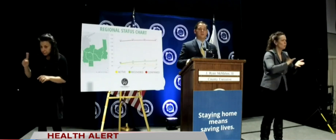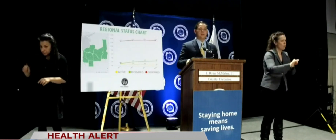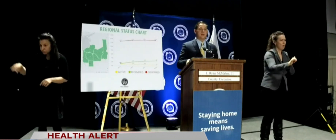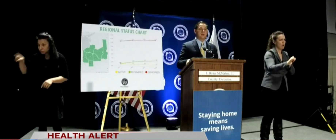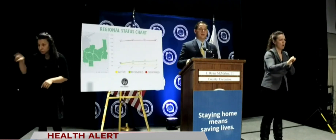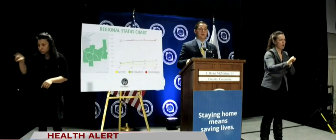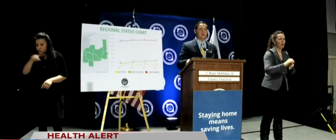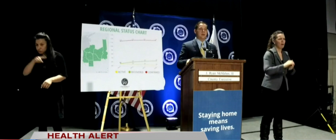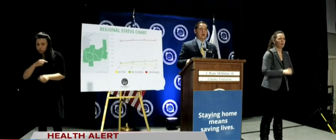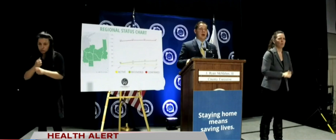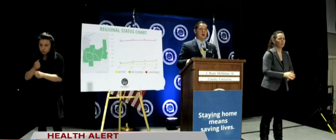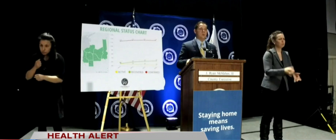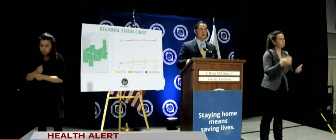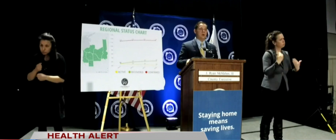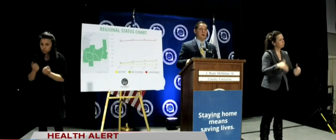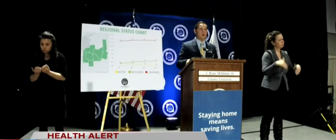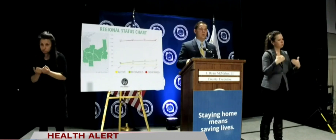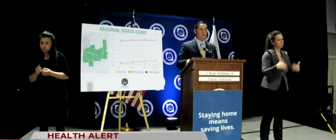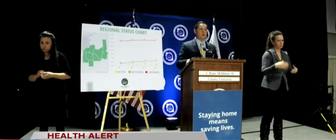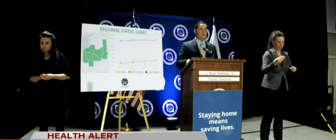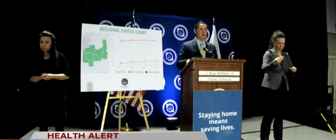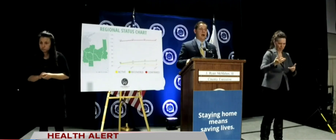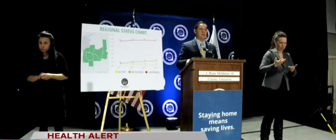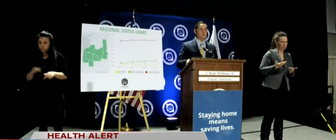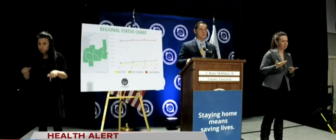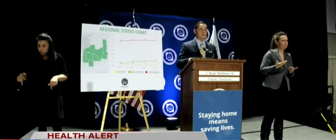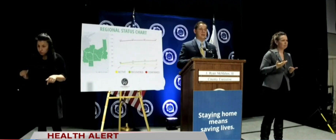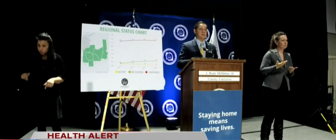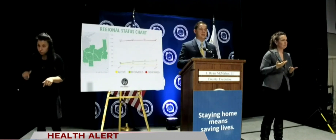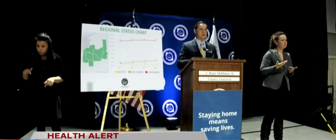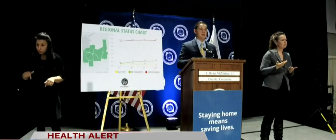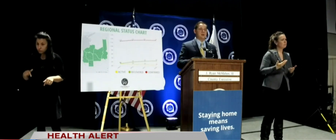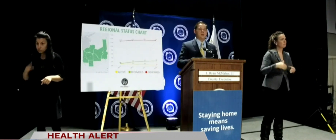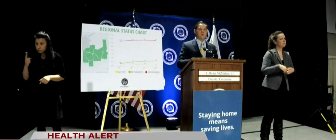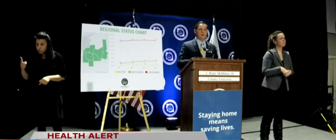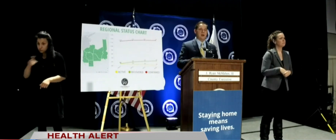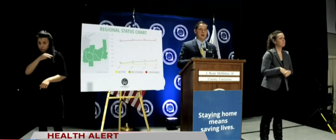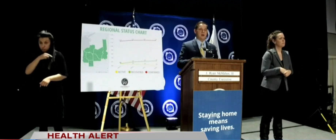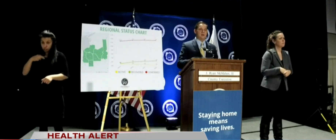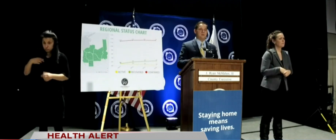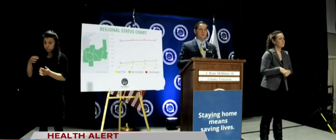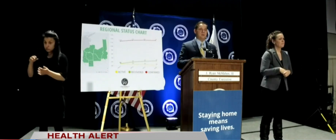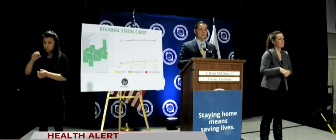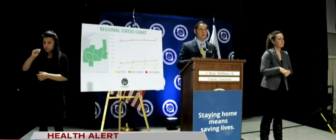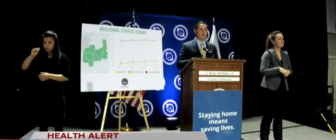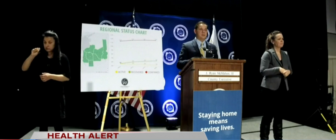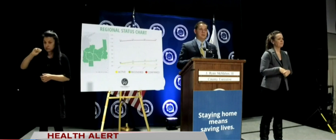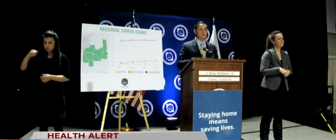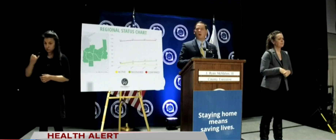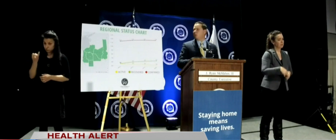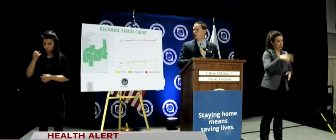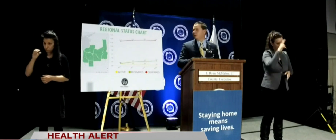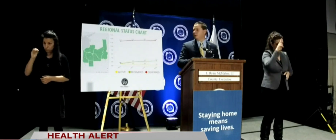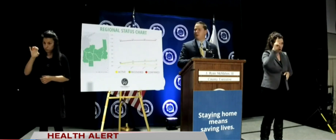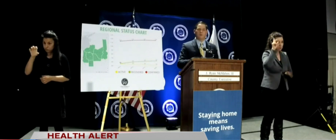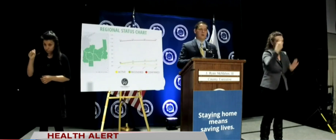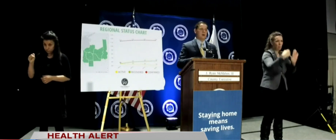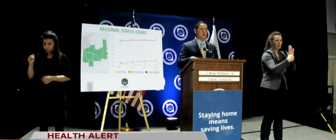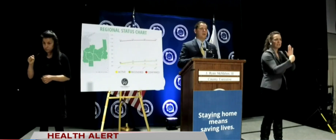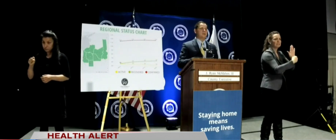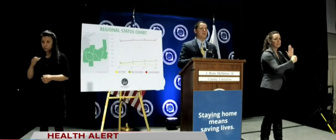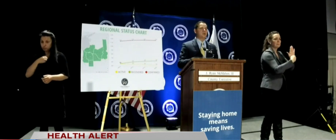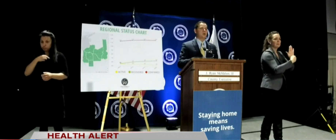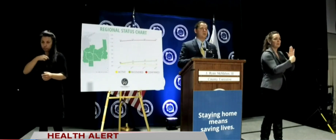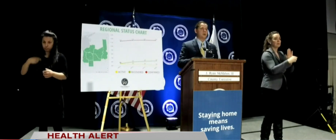us an update on where one of our hospitals stands today, we have the CEO, President